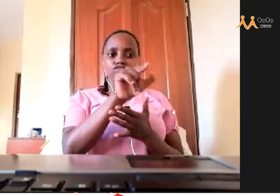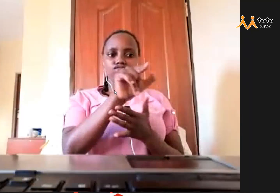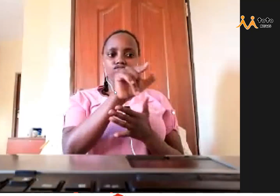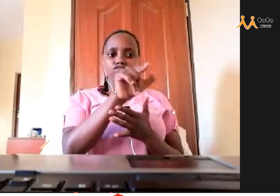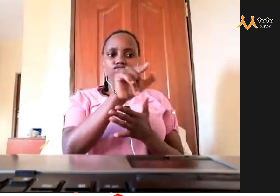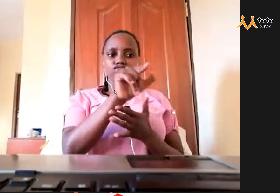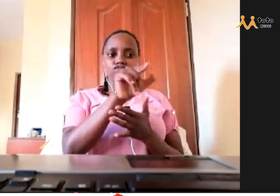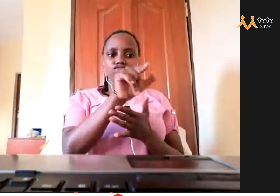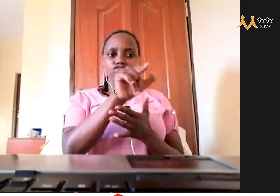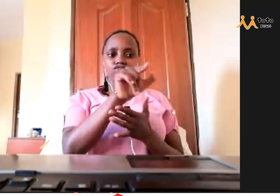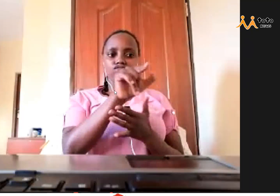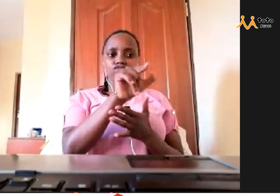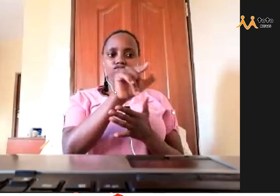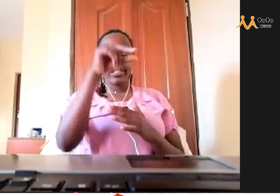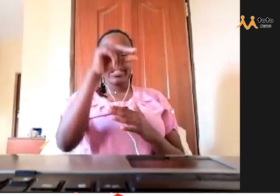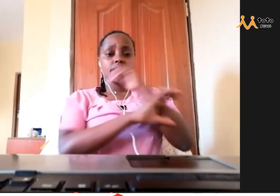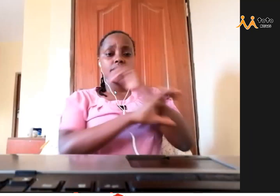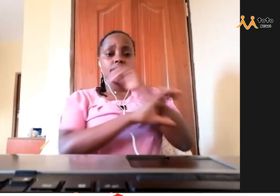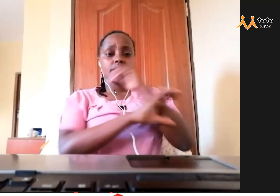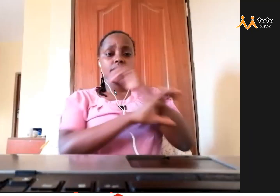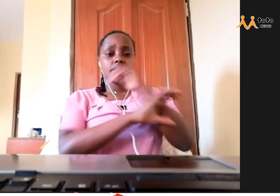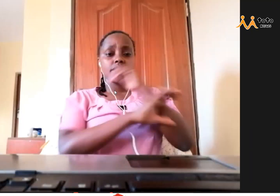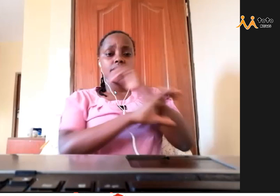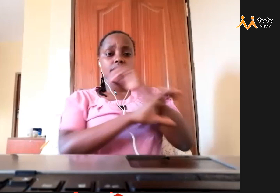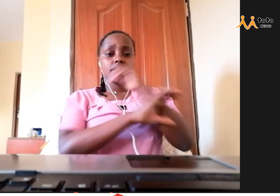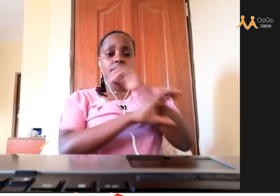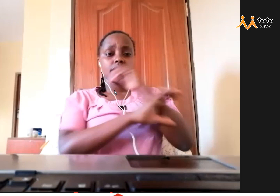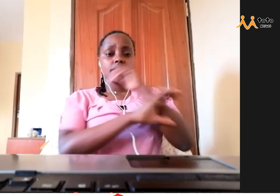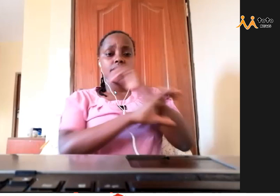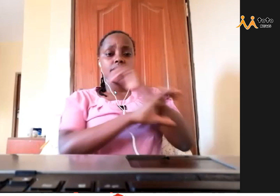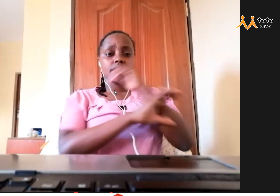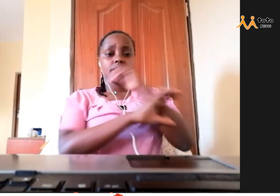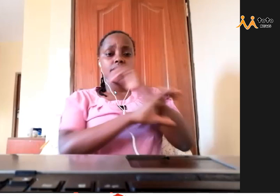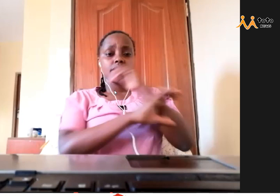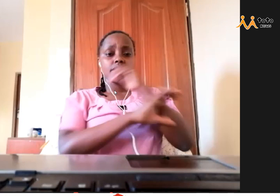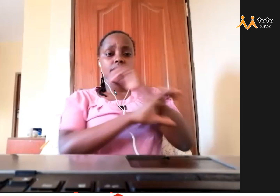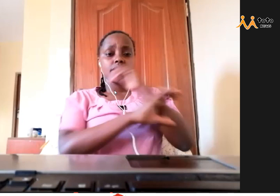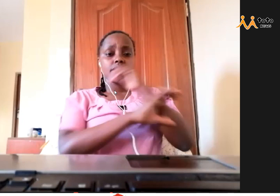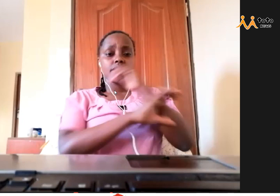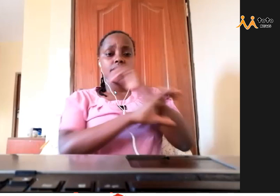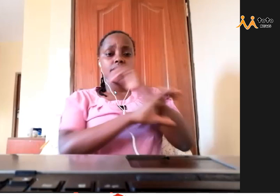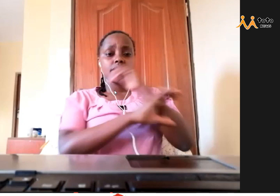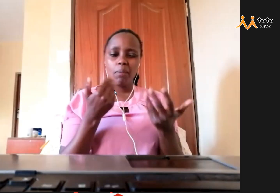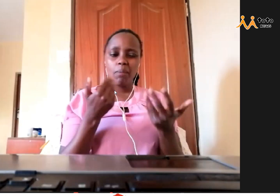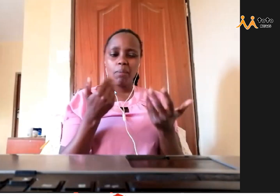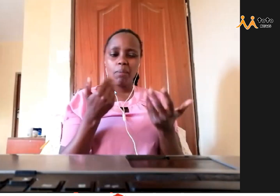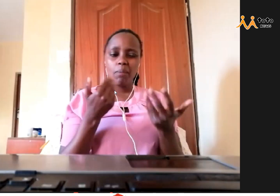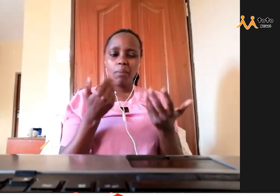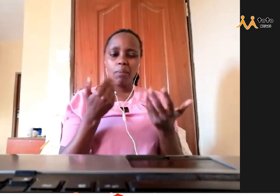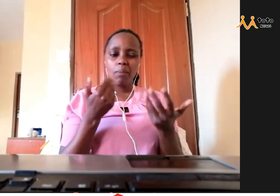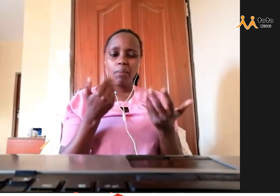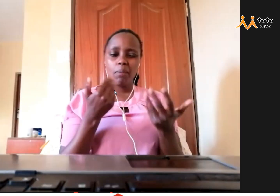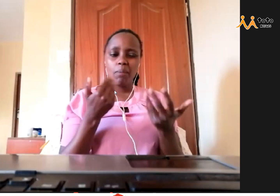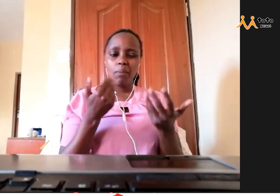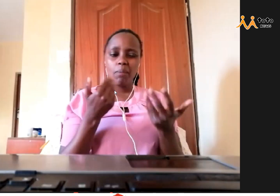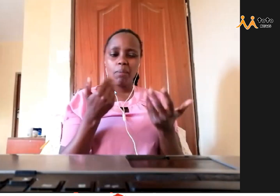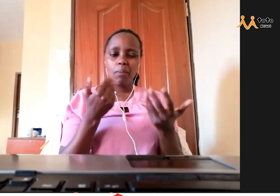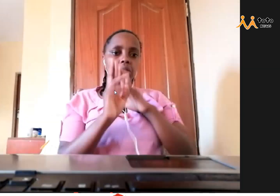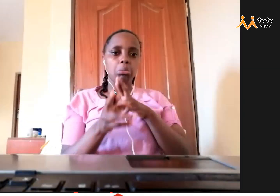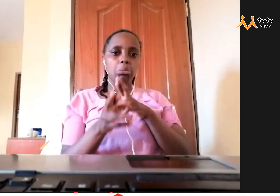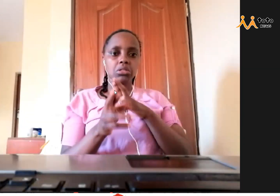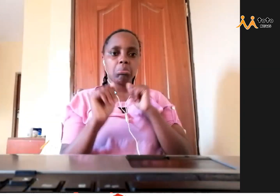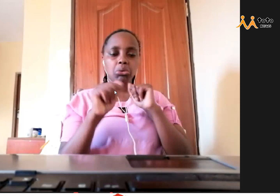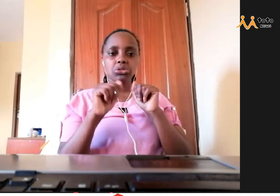the committee may consider the report,